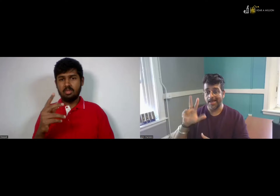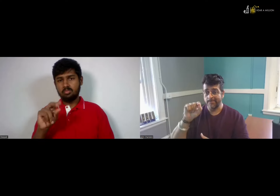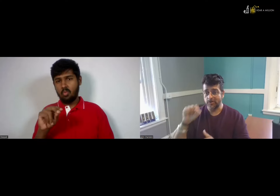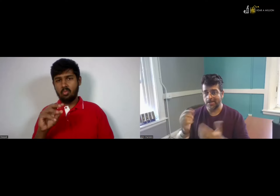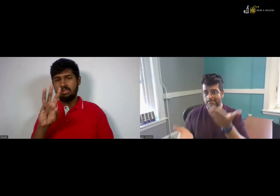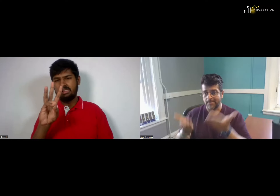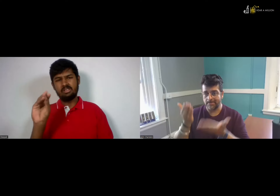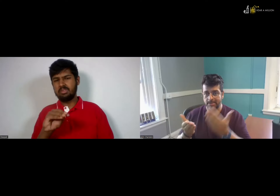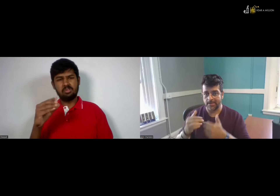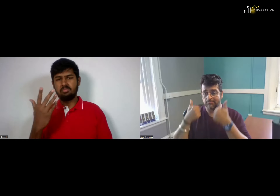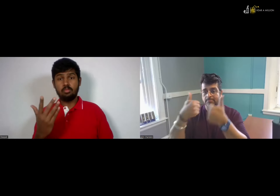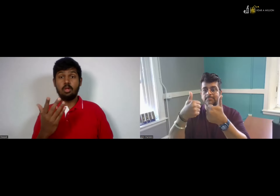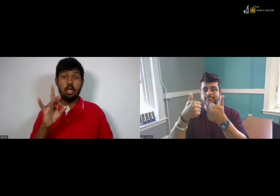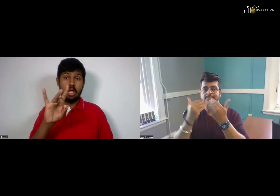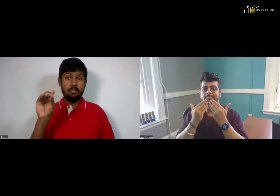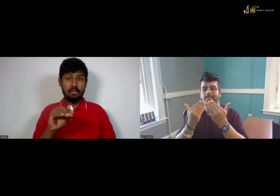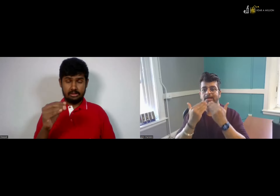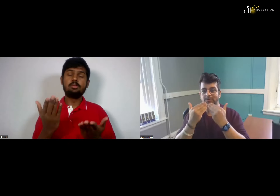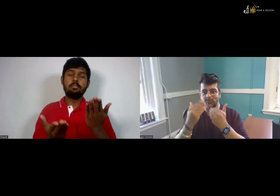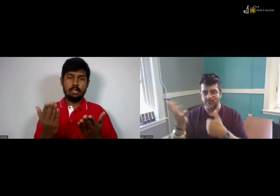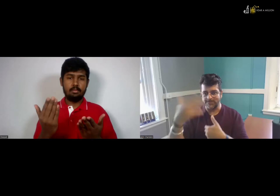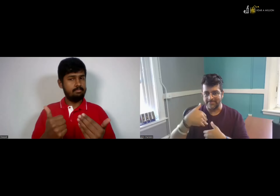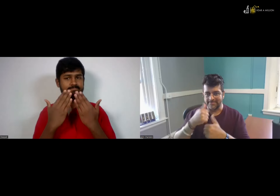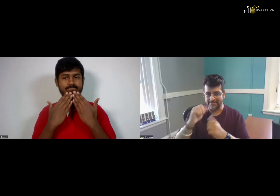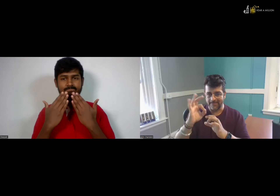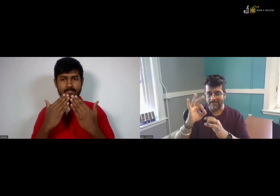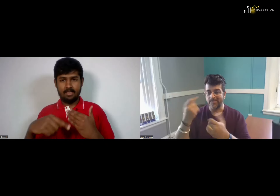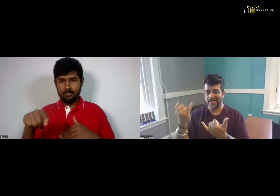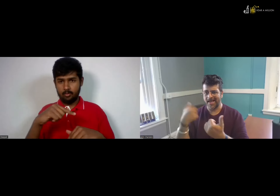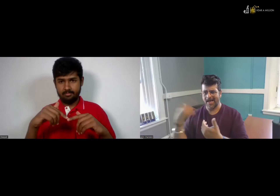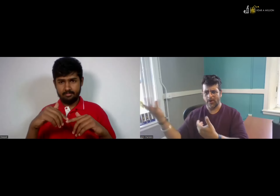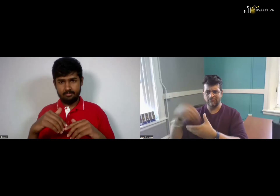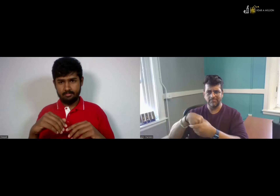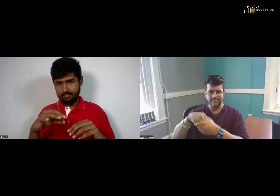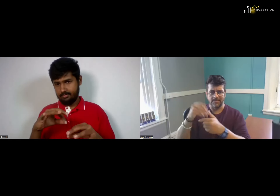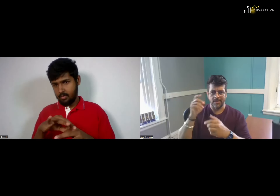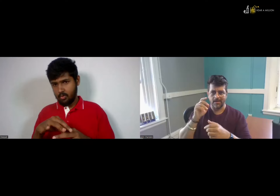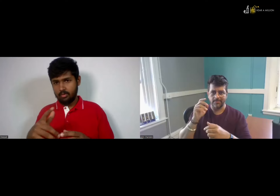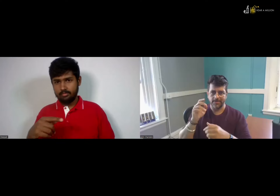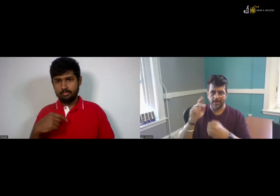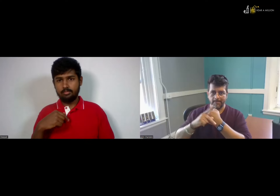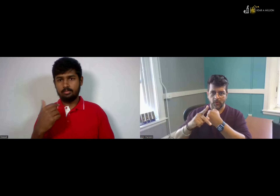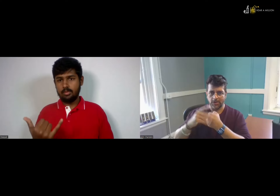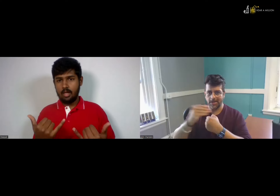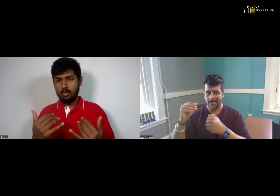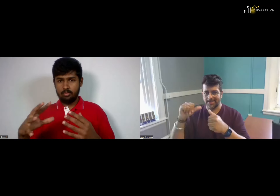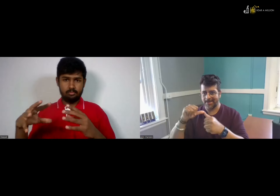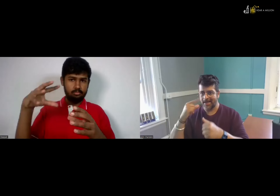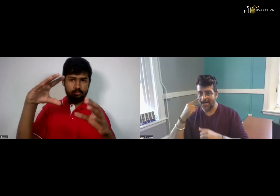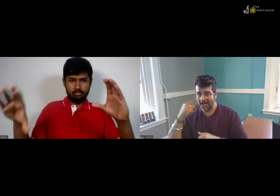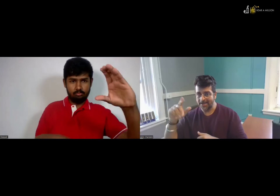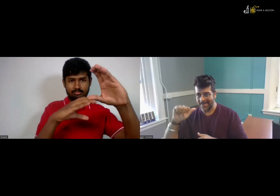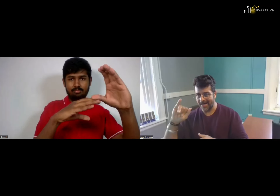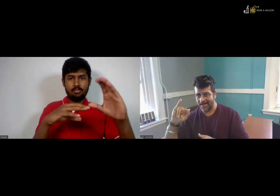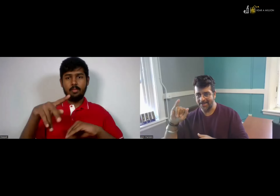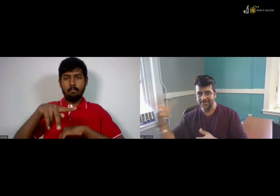people said that no, and 8% people said maybe. Thank you. So now I will just ask Purna and I to